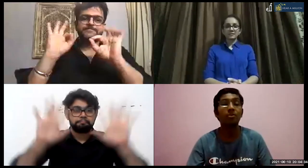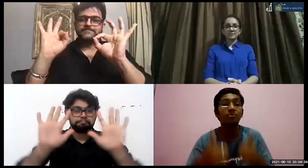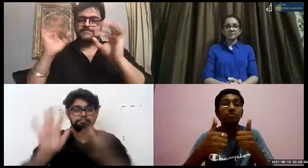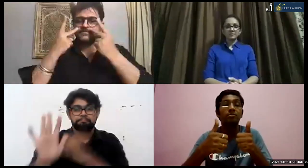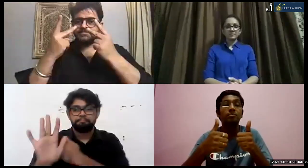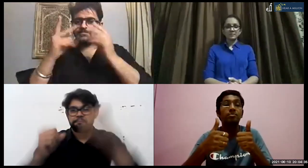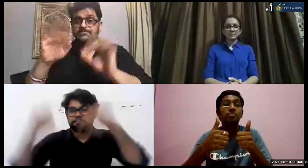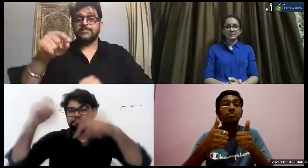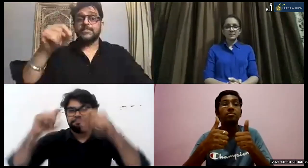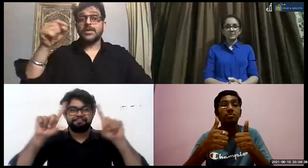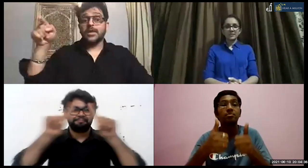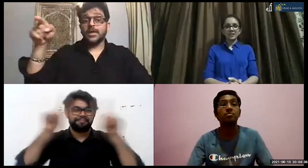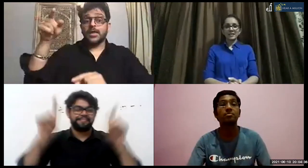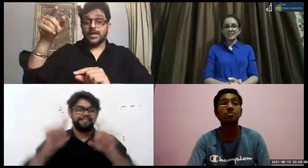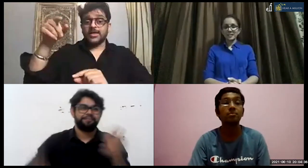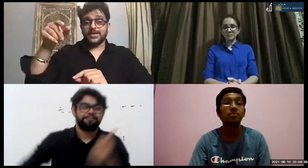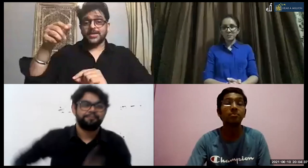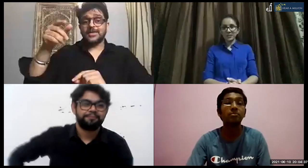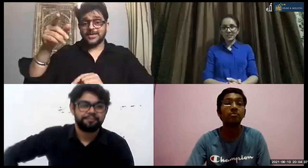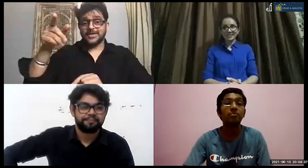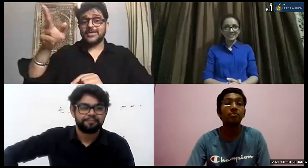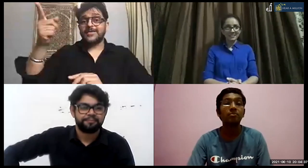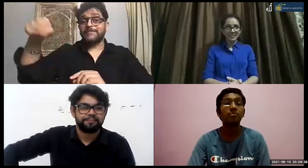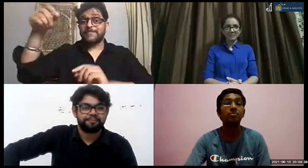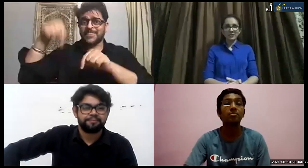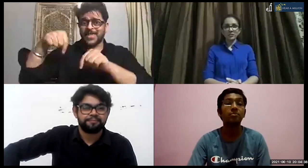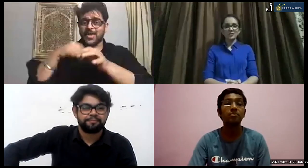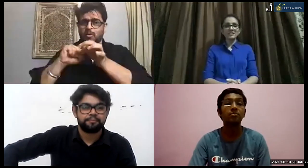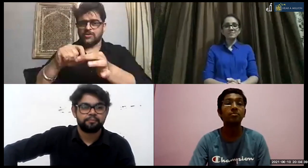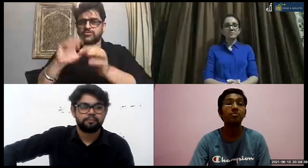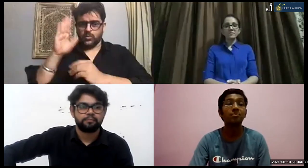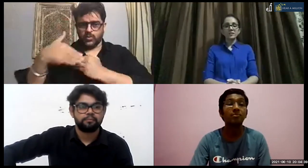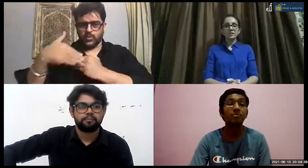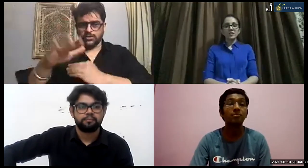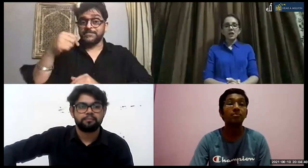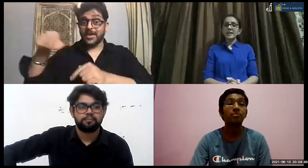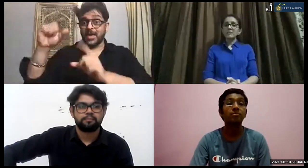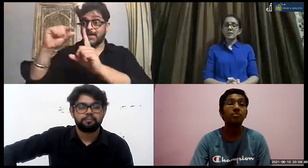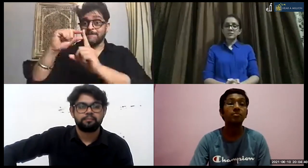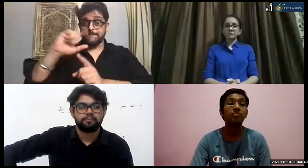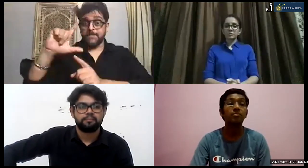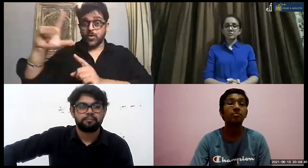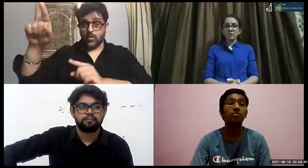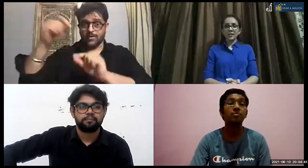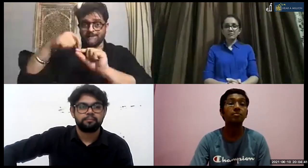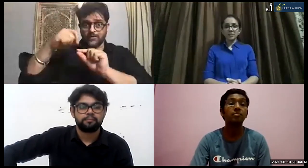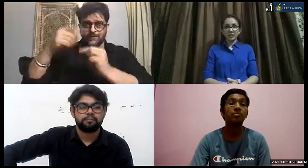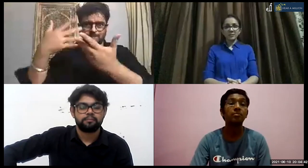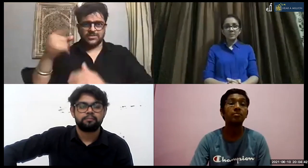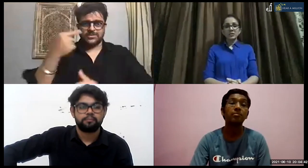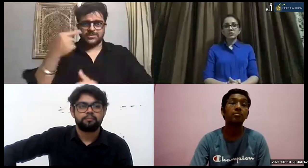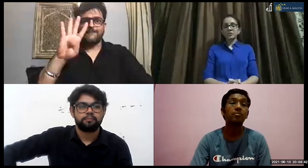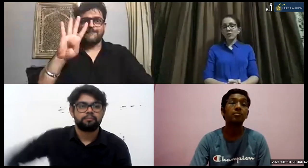Great. Okay, I think I have been spotlighted, Ankit mentions. I have a question for you, Dr. Alim